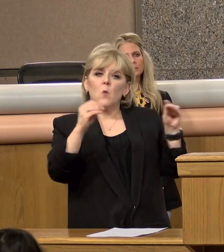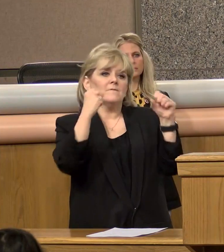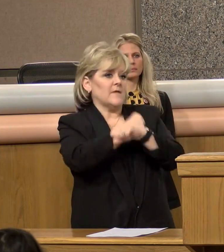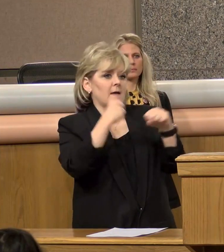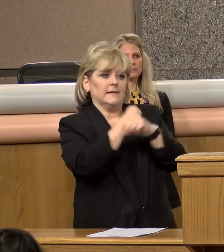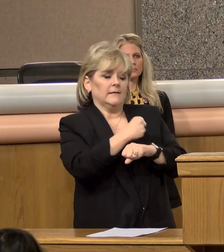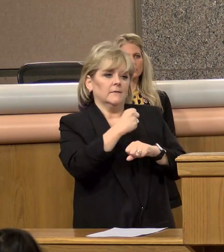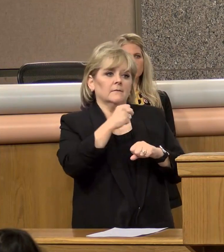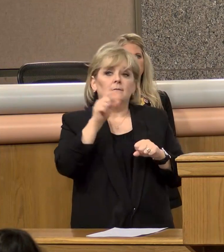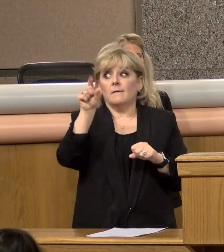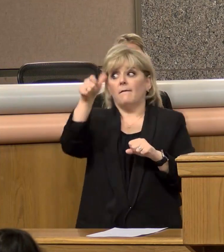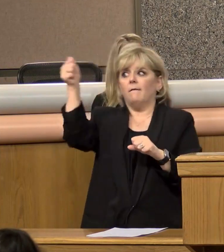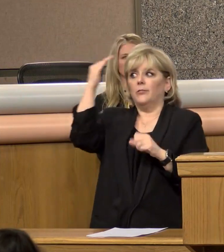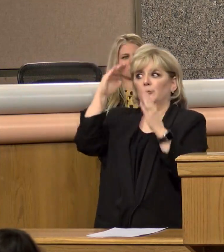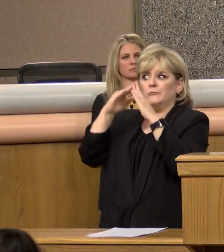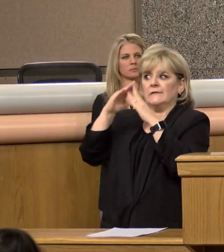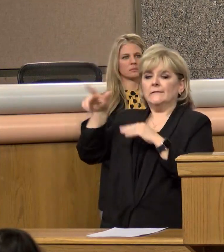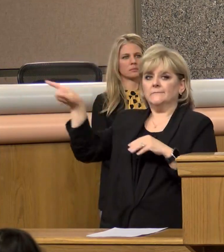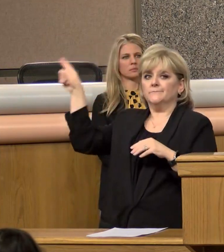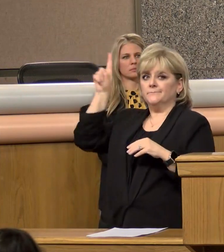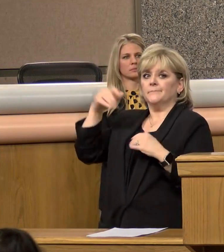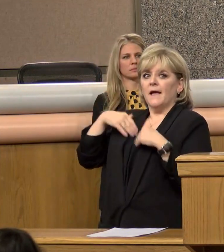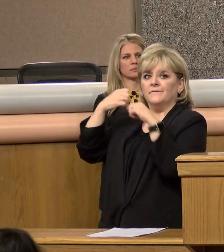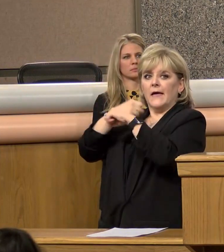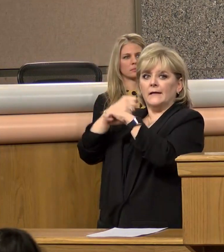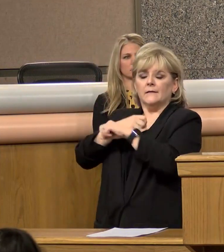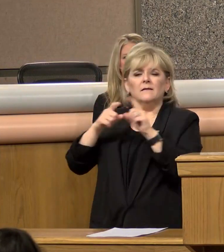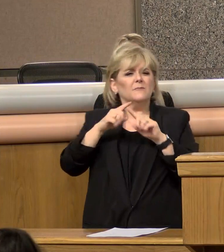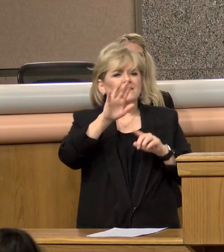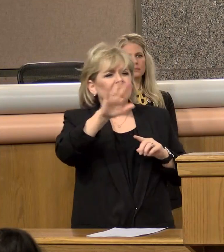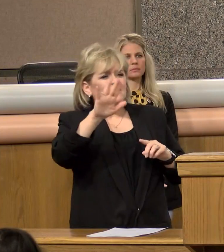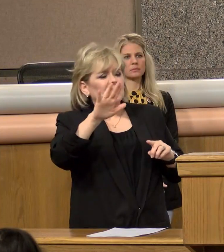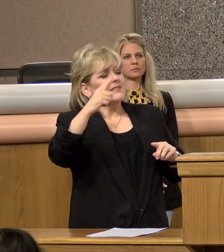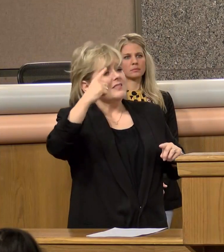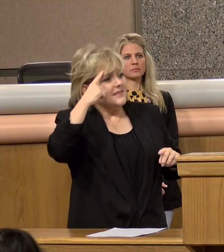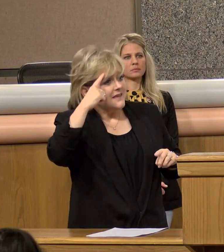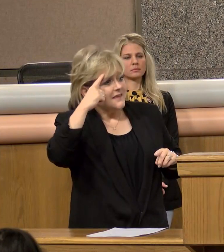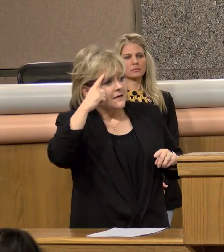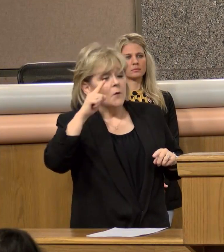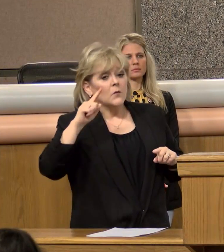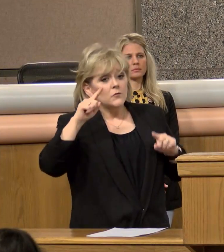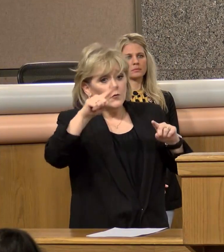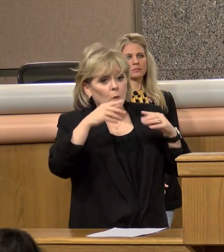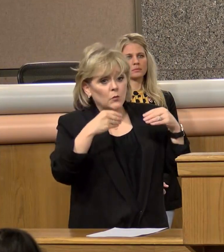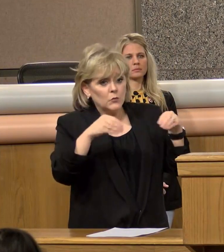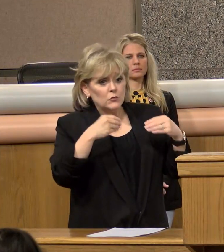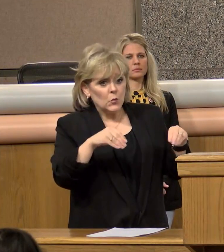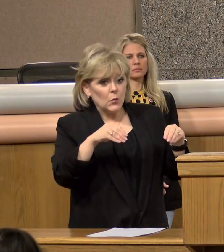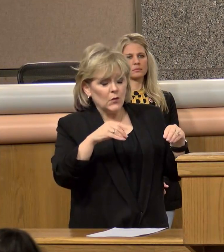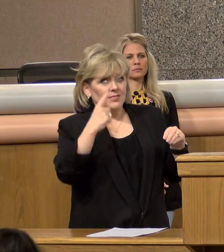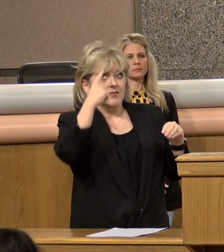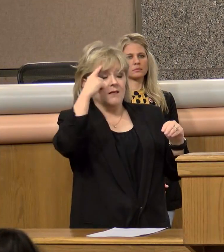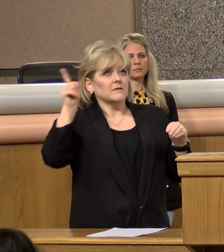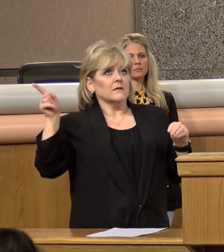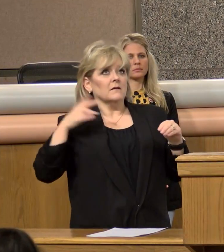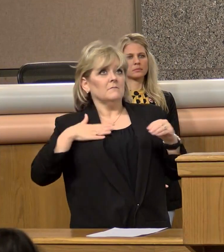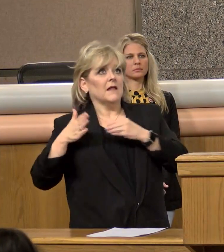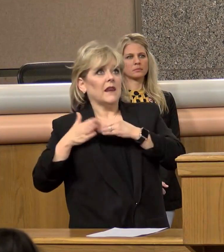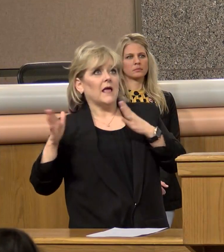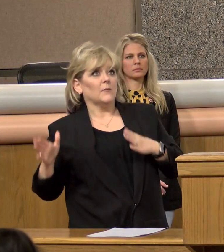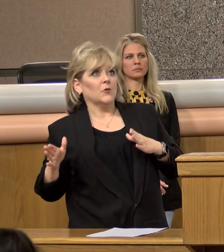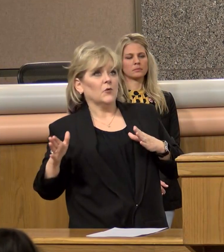places around the state but think about your neighbor when you go to the store and buy just what you need. Those